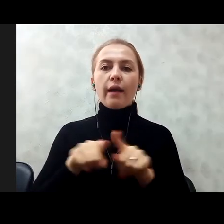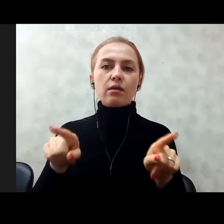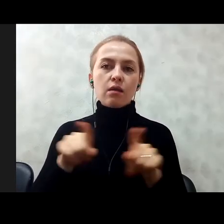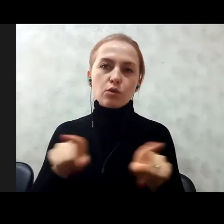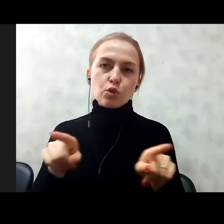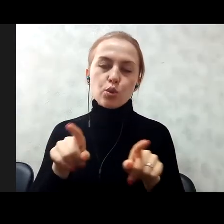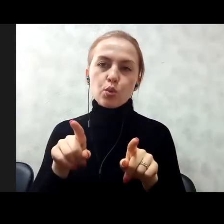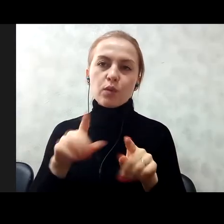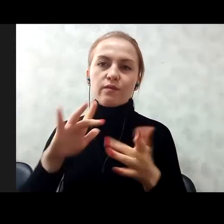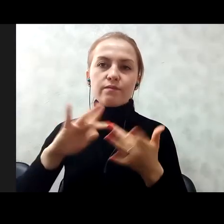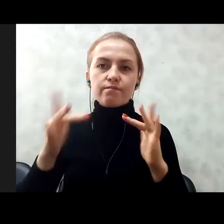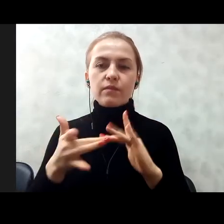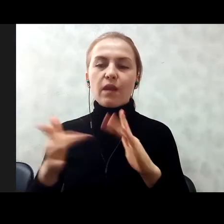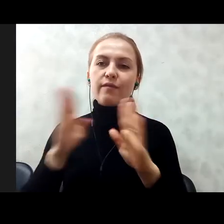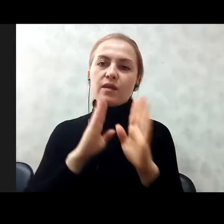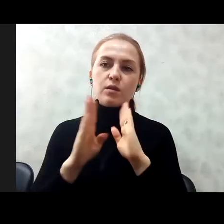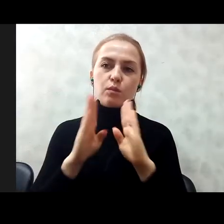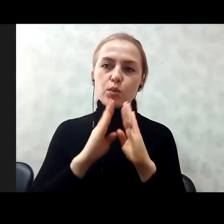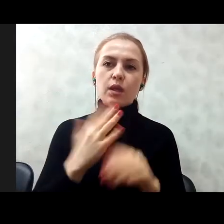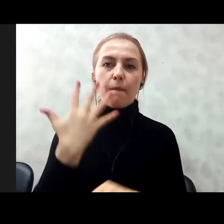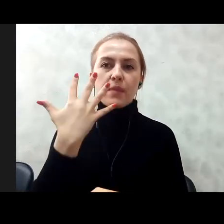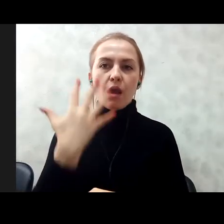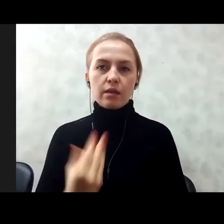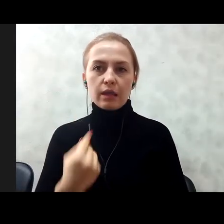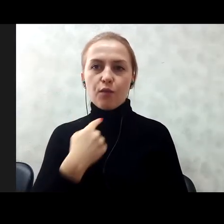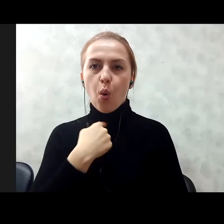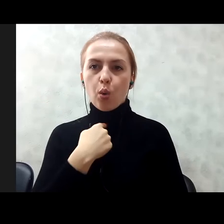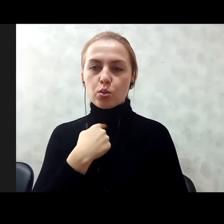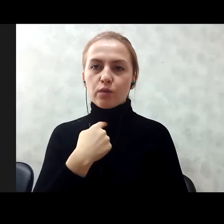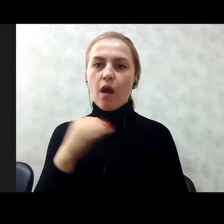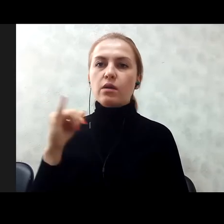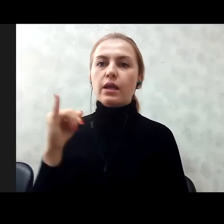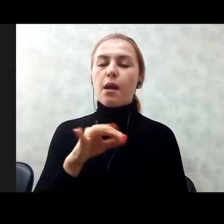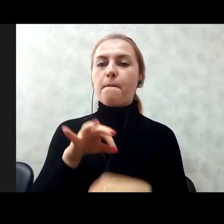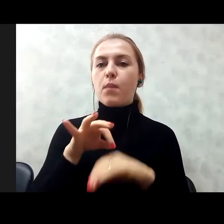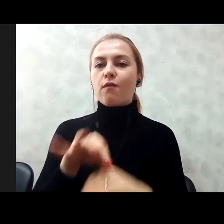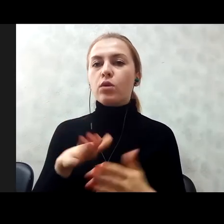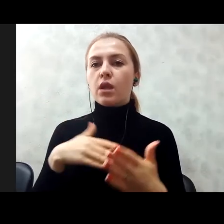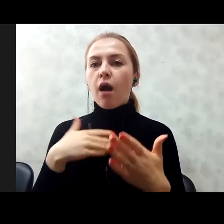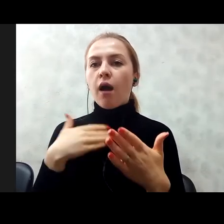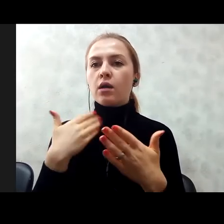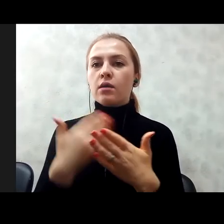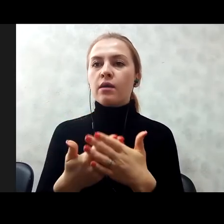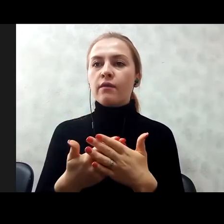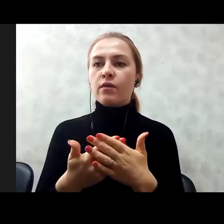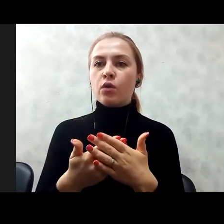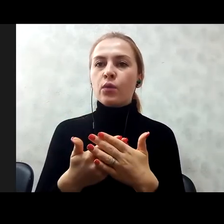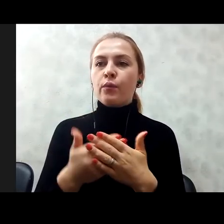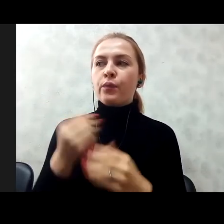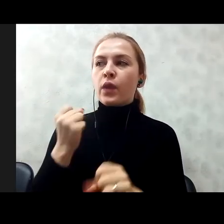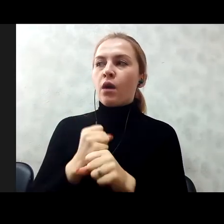the campaigning and social media, we monitored Facebook and some other social media,